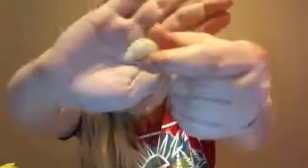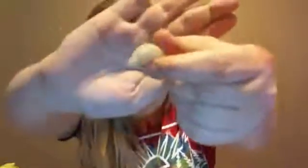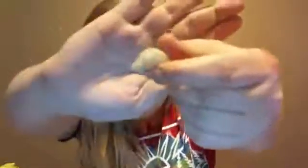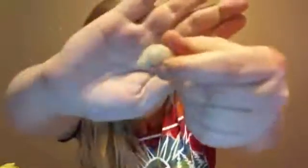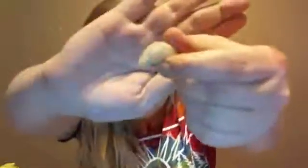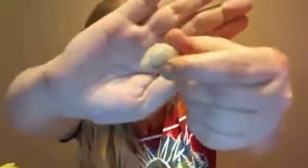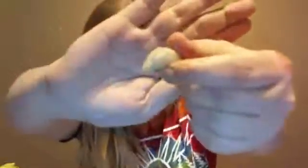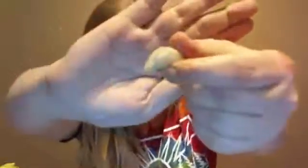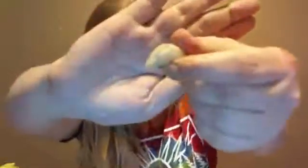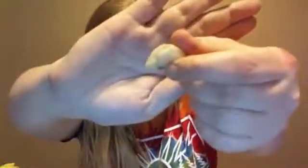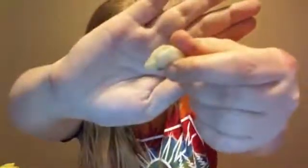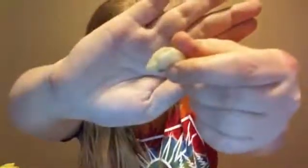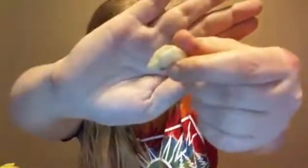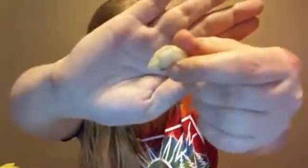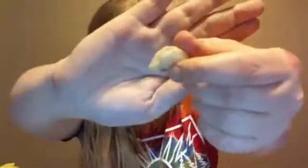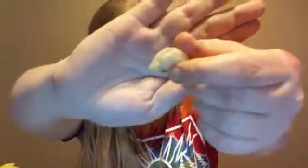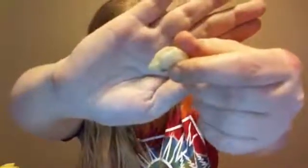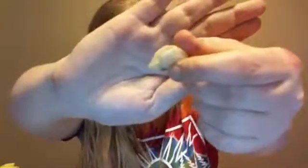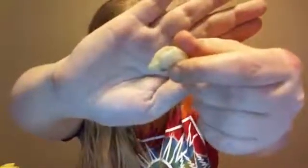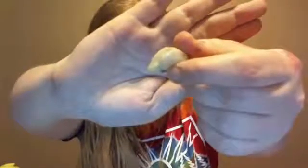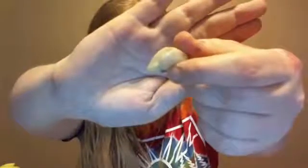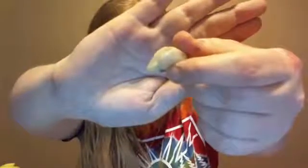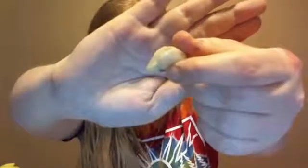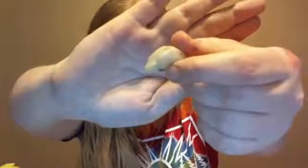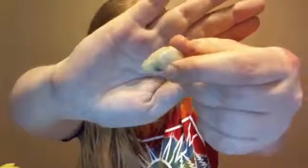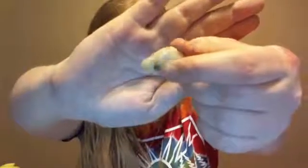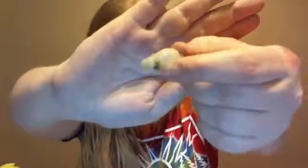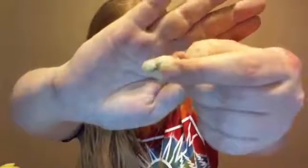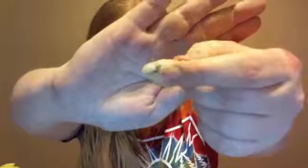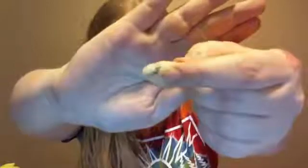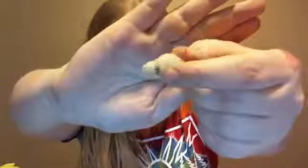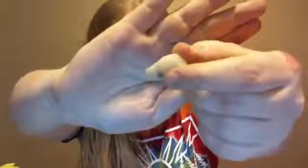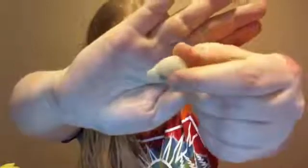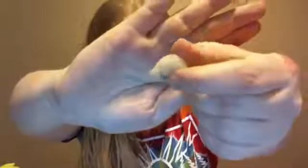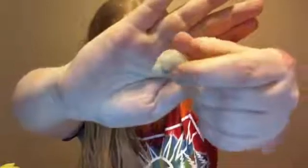on it. There we go. Kind of focused on it now.